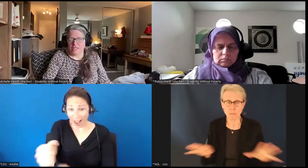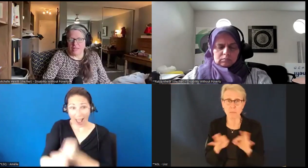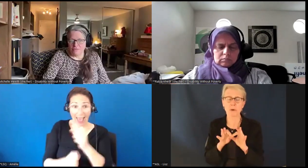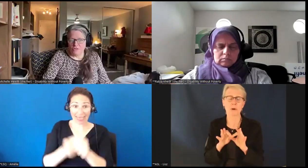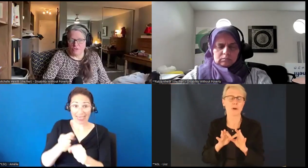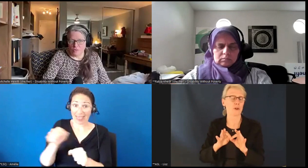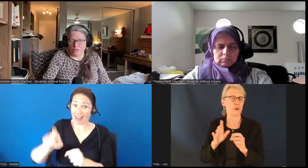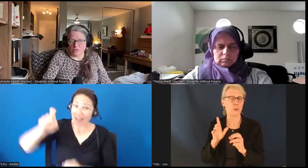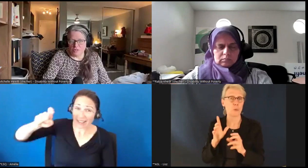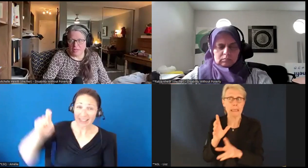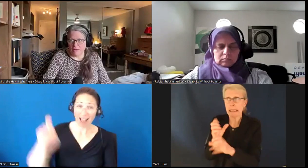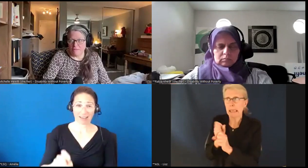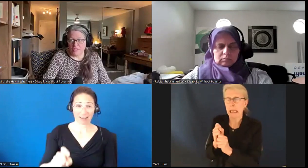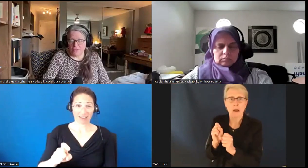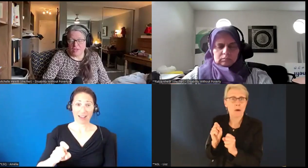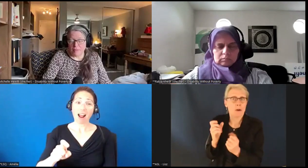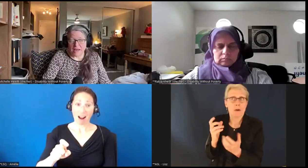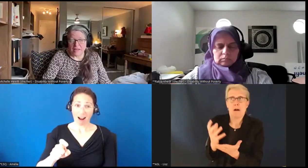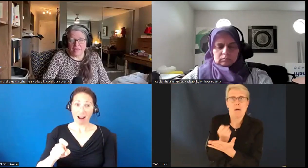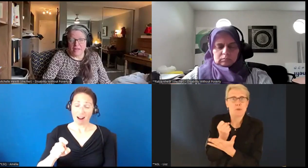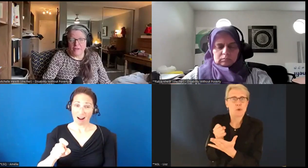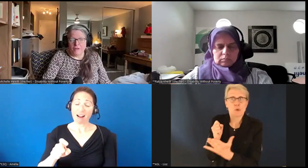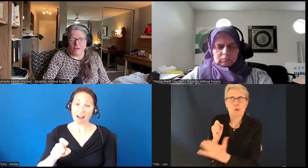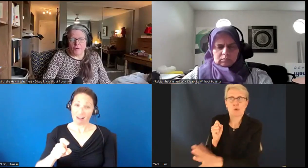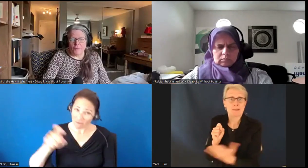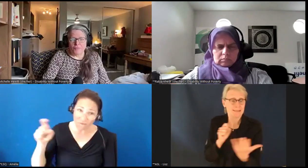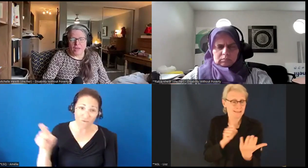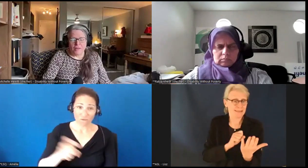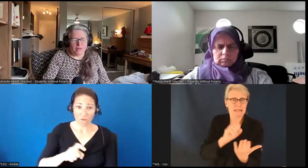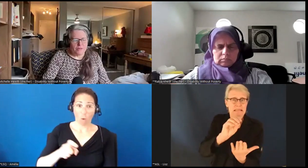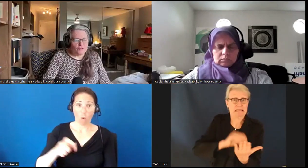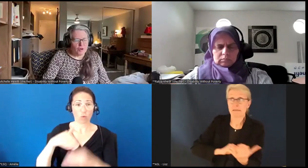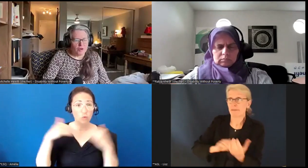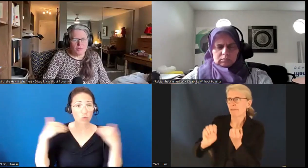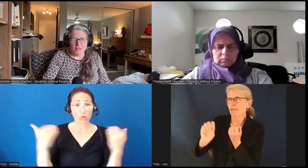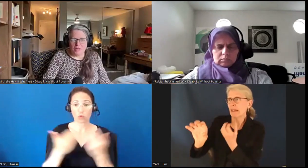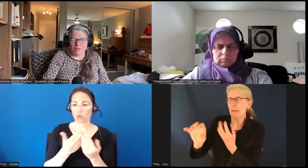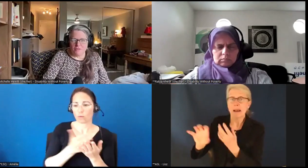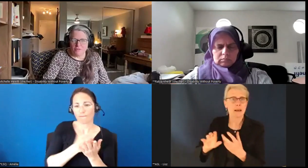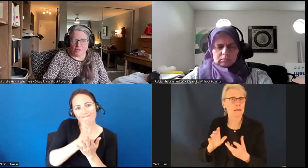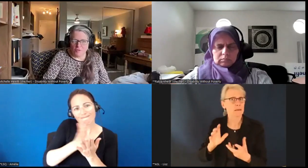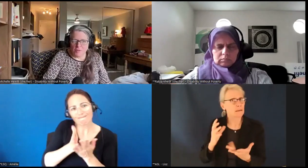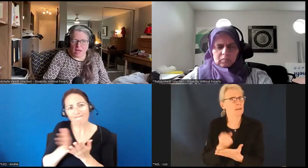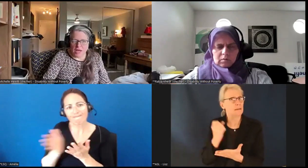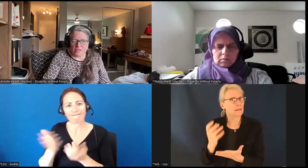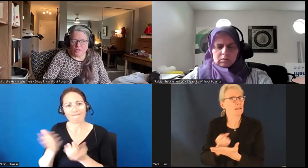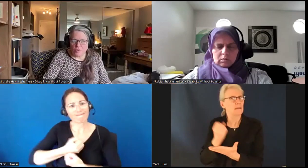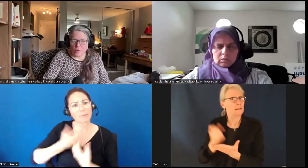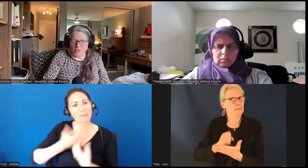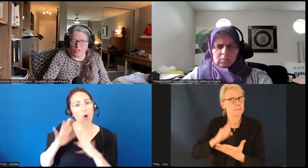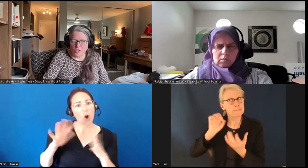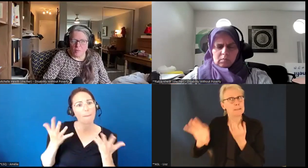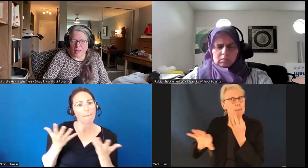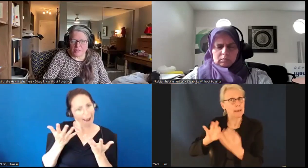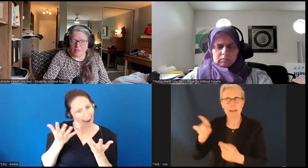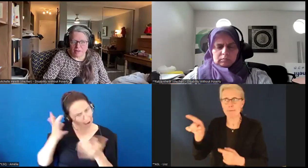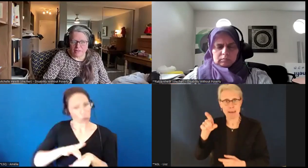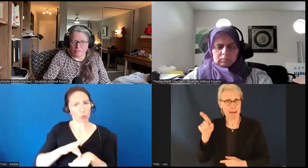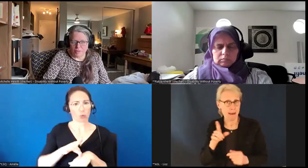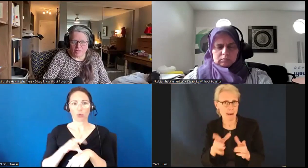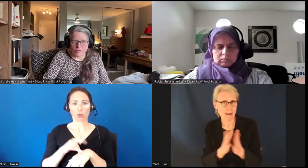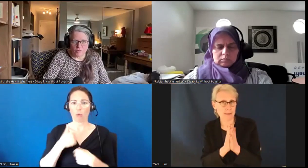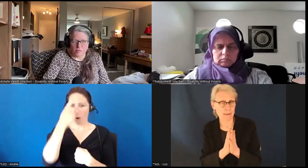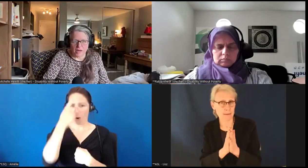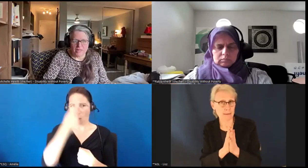is given to us to give this feedback. I strongly believe that if the government asks you a question, you answer